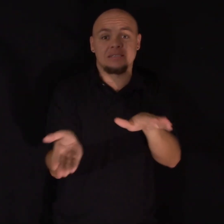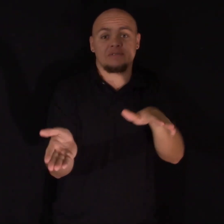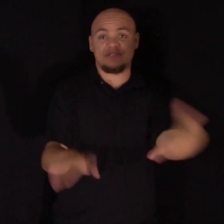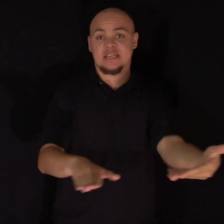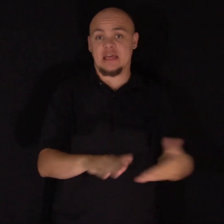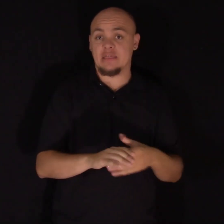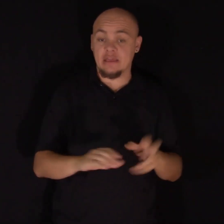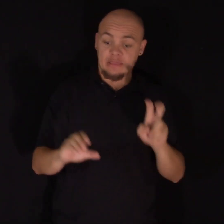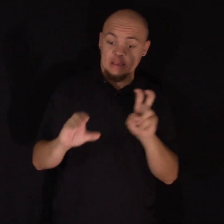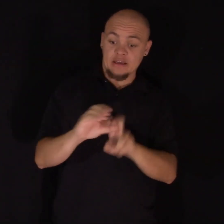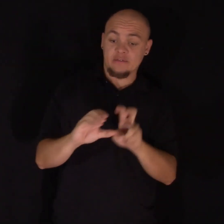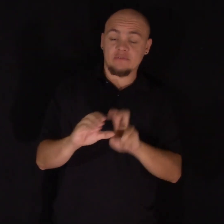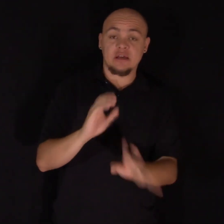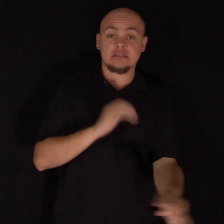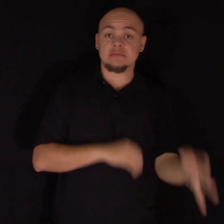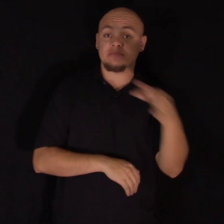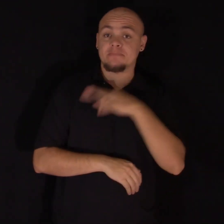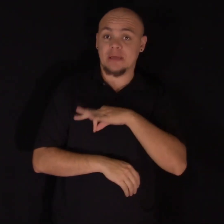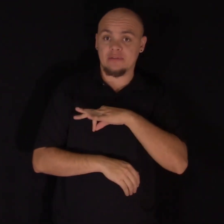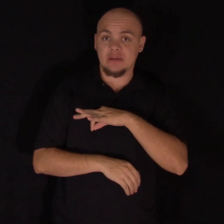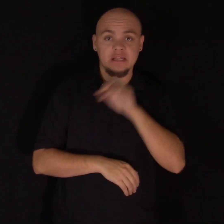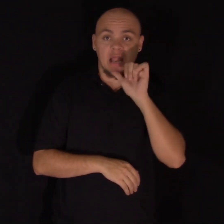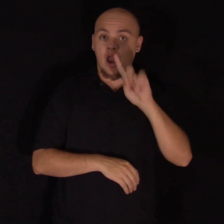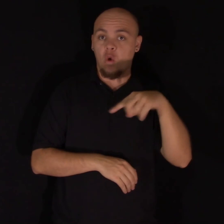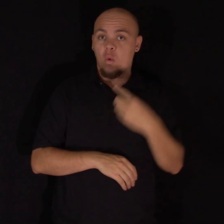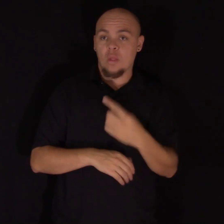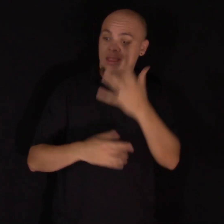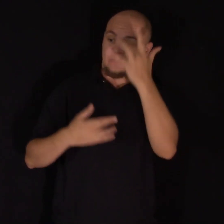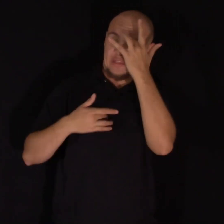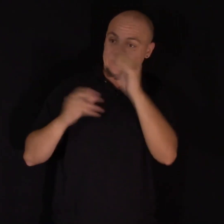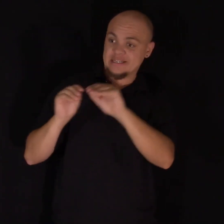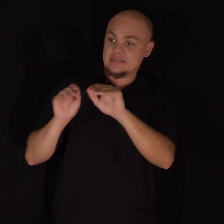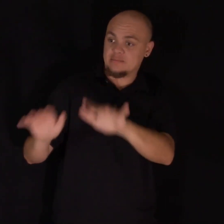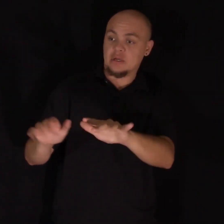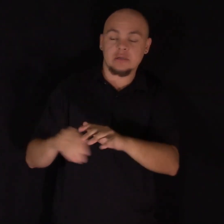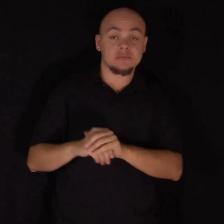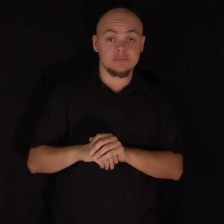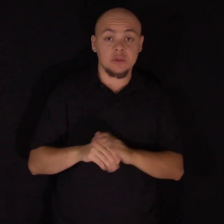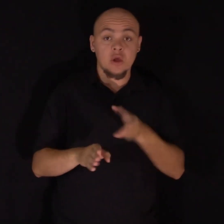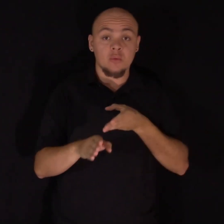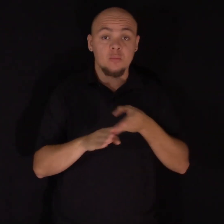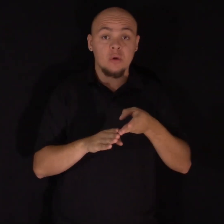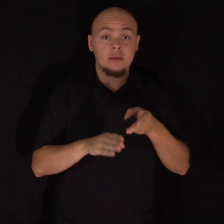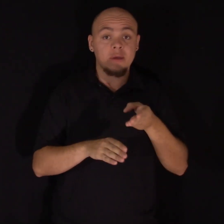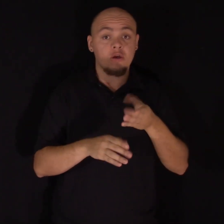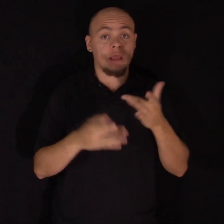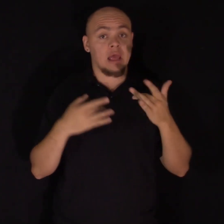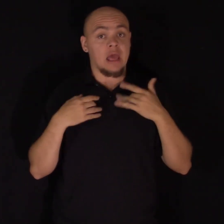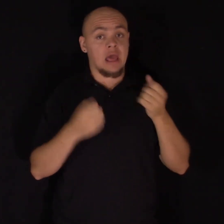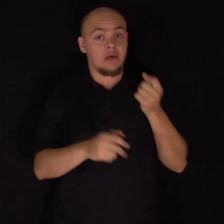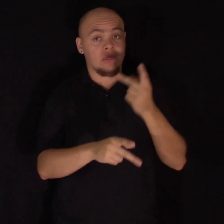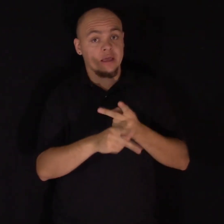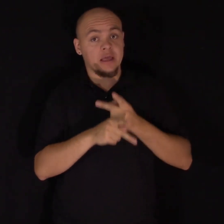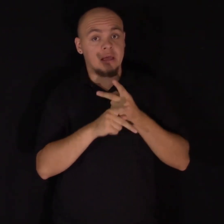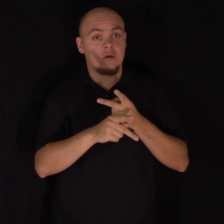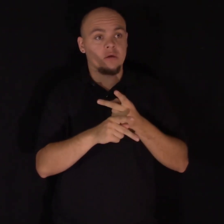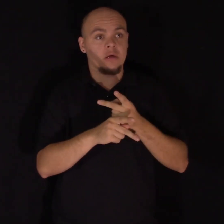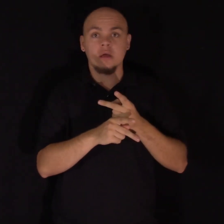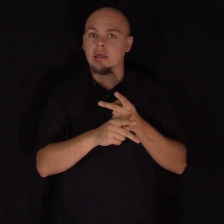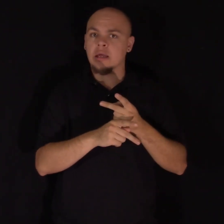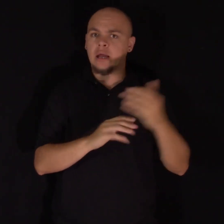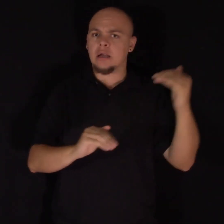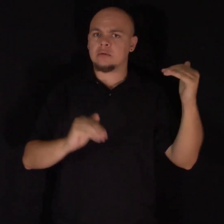offer significant benefits beyond just being ready for the epidemic. The primary health care, the R&D, those things would reduce global health